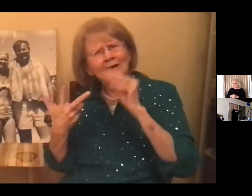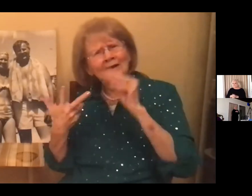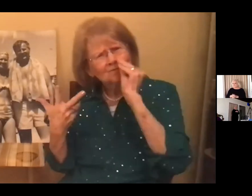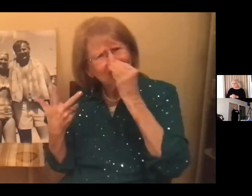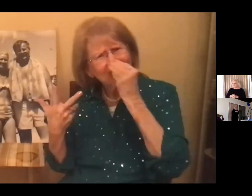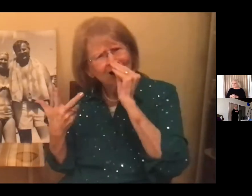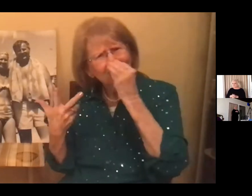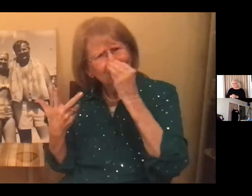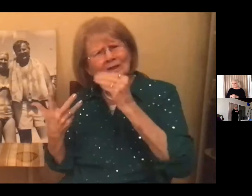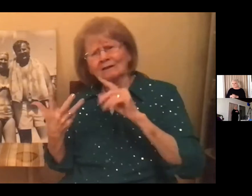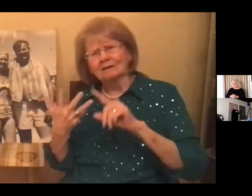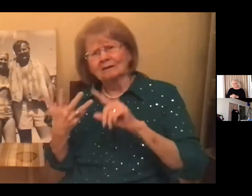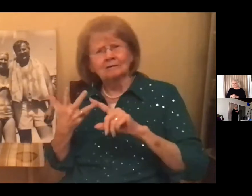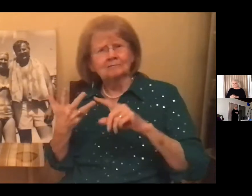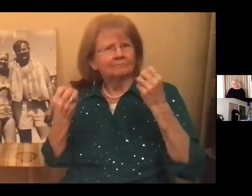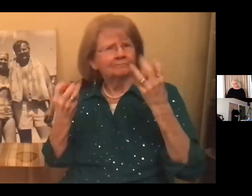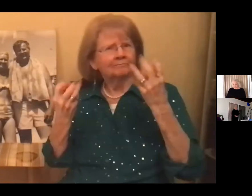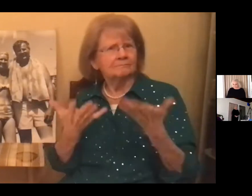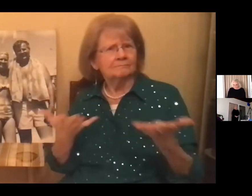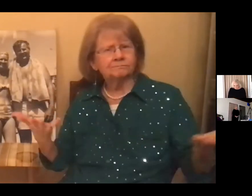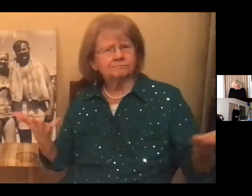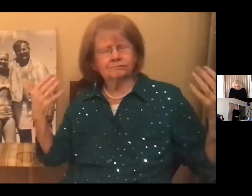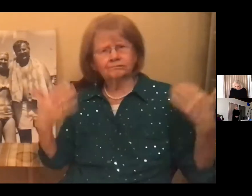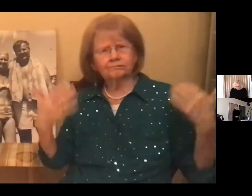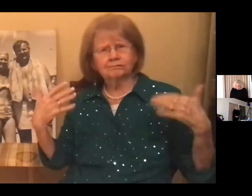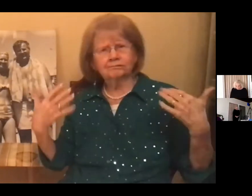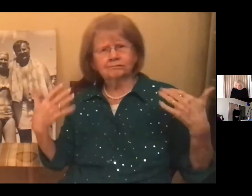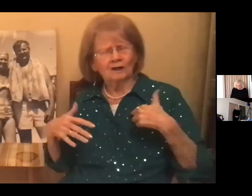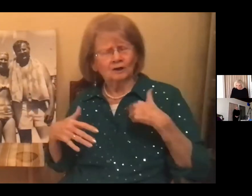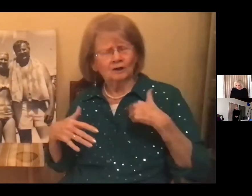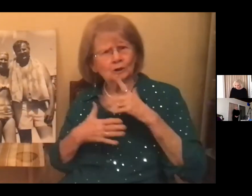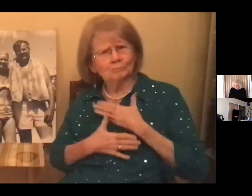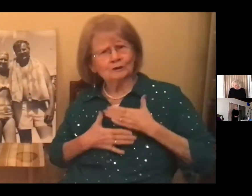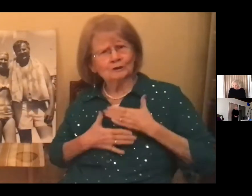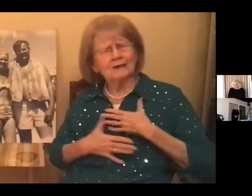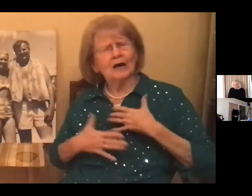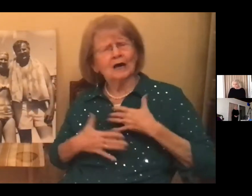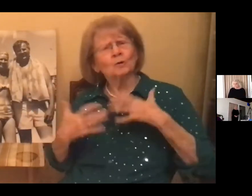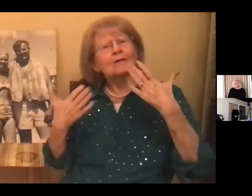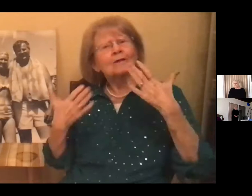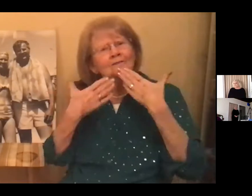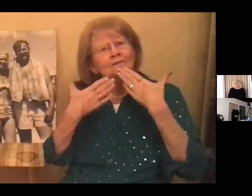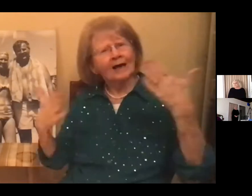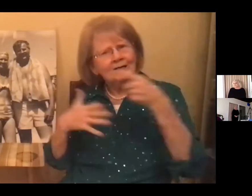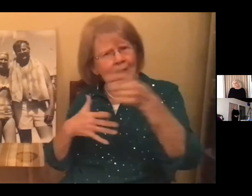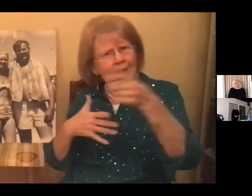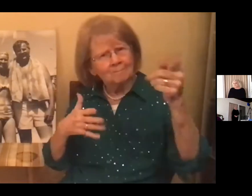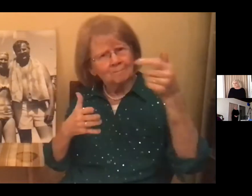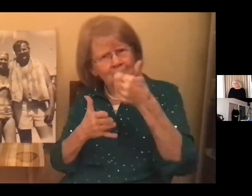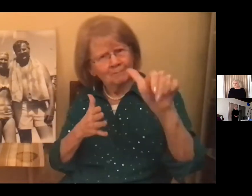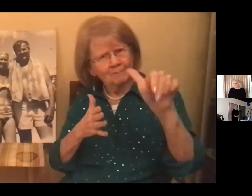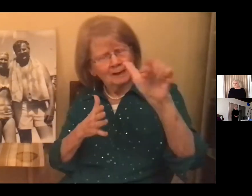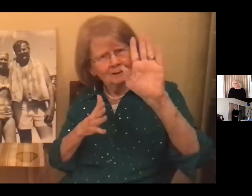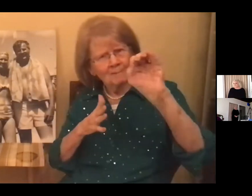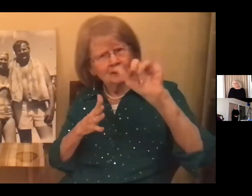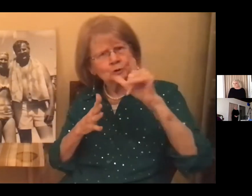food, dishes to eat, delicious, many things, flowers. I really appreciate it. And I want to thank each